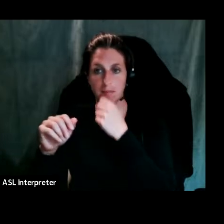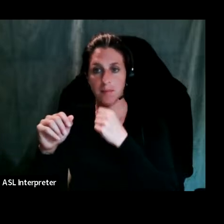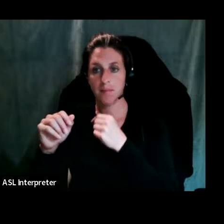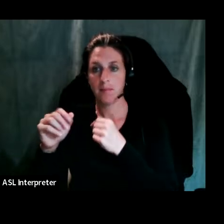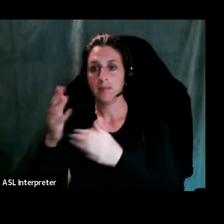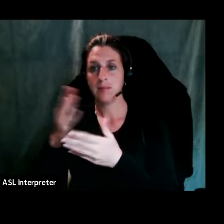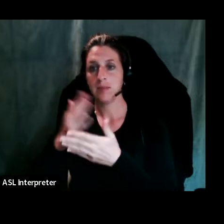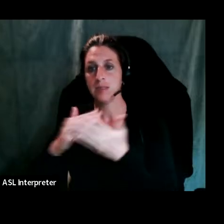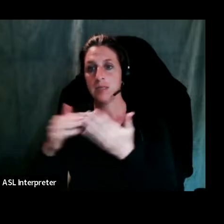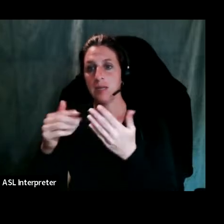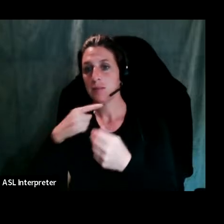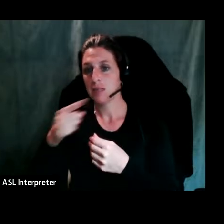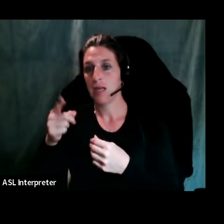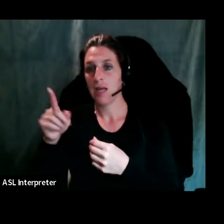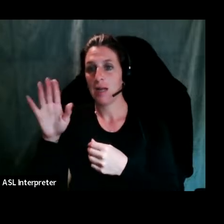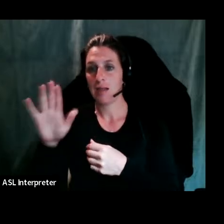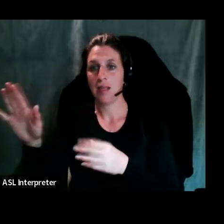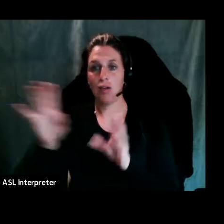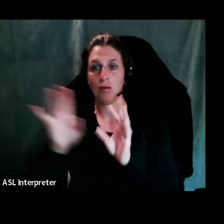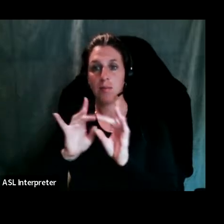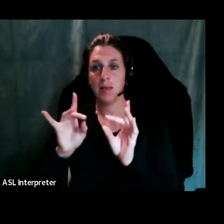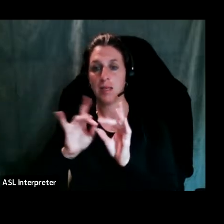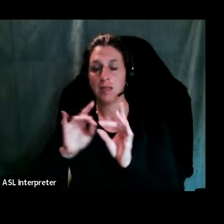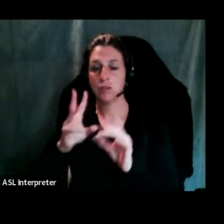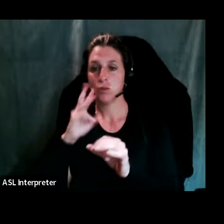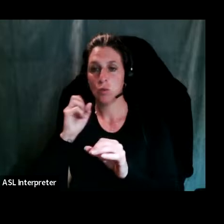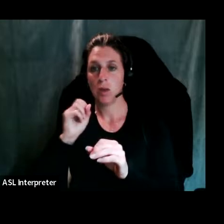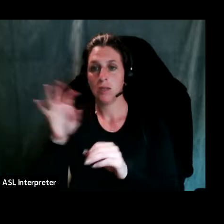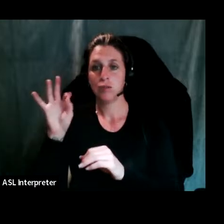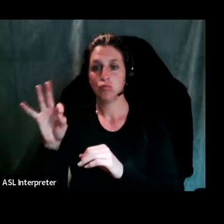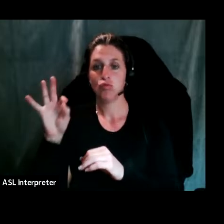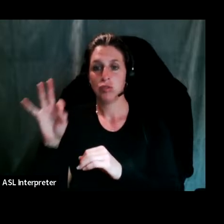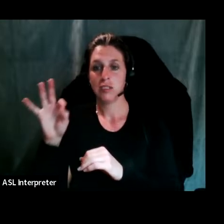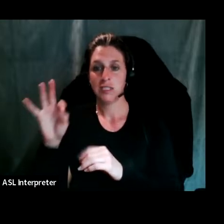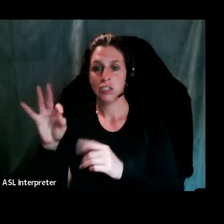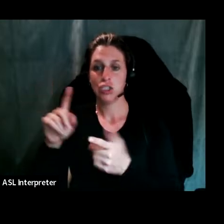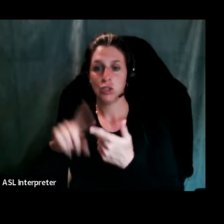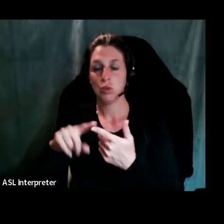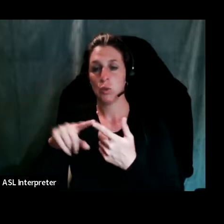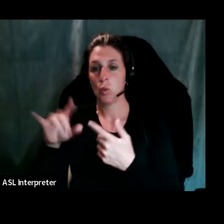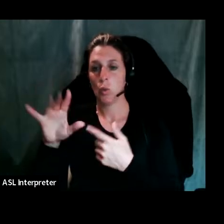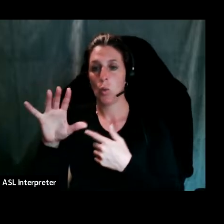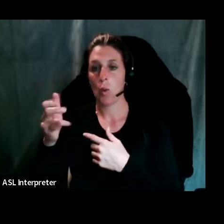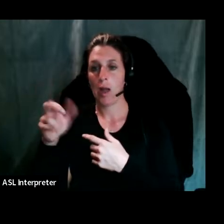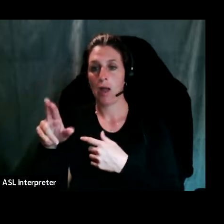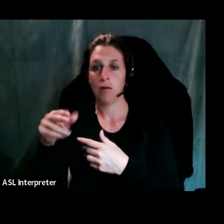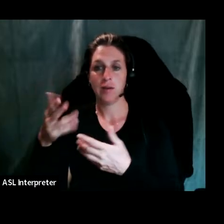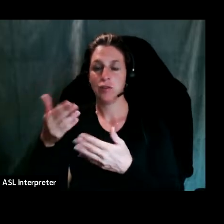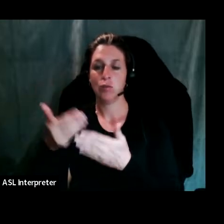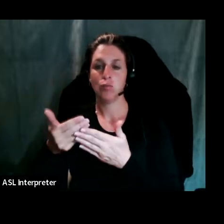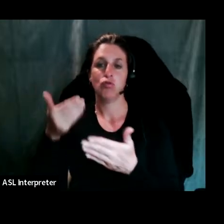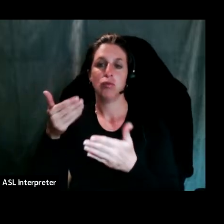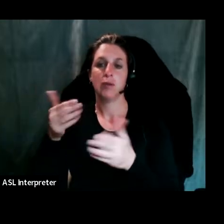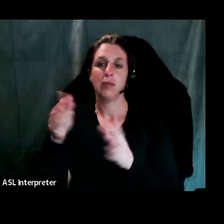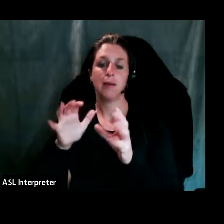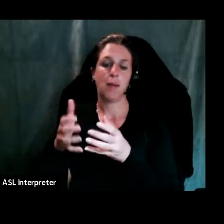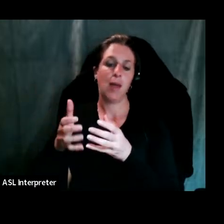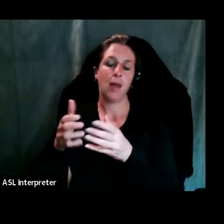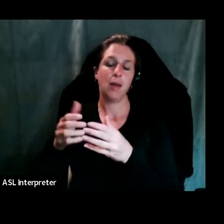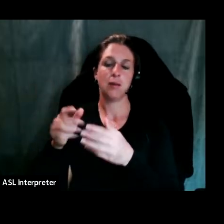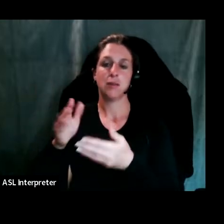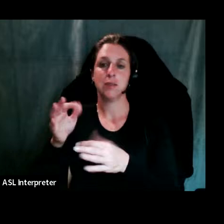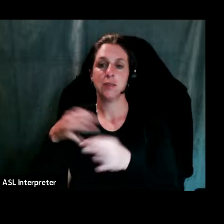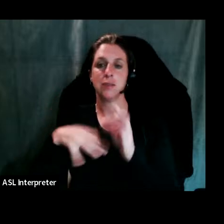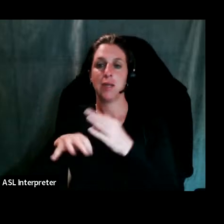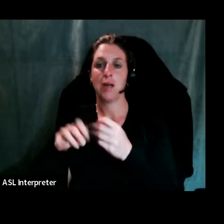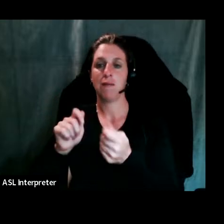some said that their message was preaching to the choir and it was prepackaged rather than adapted to our